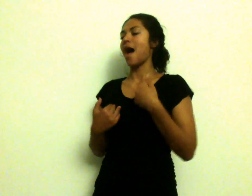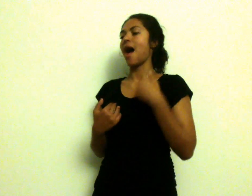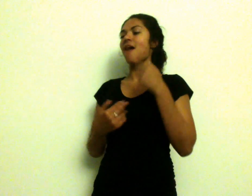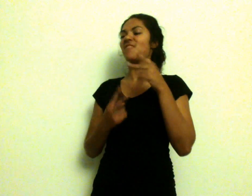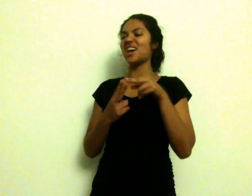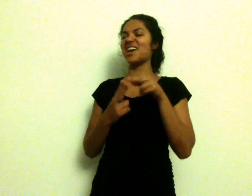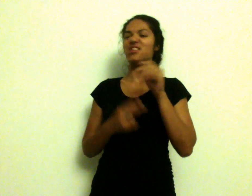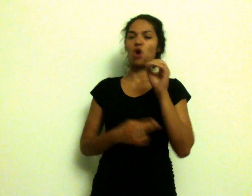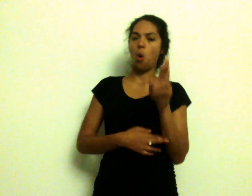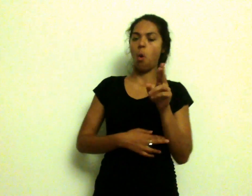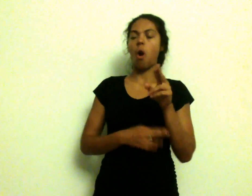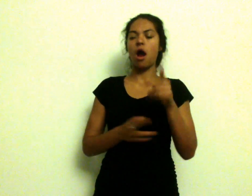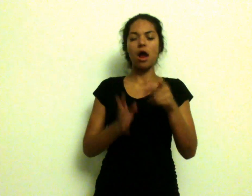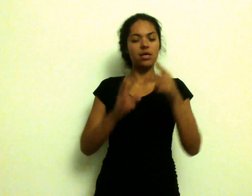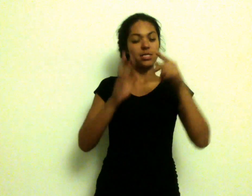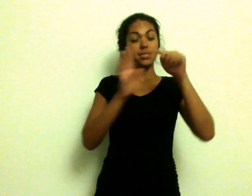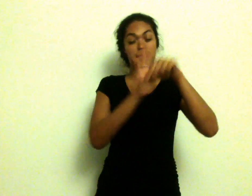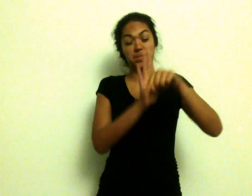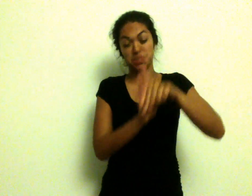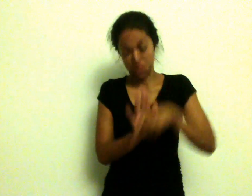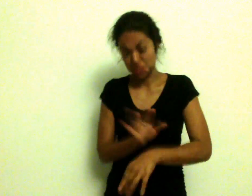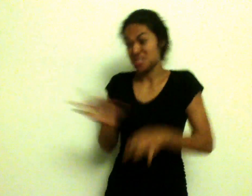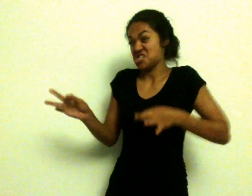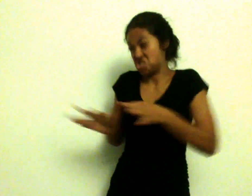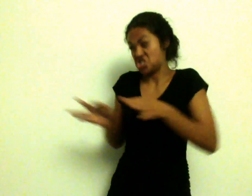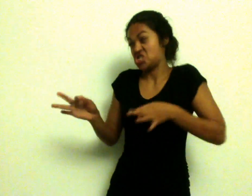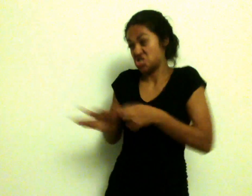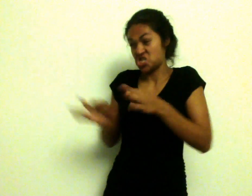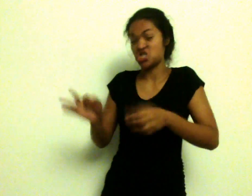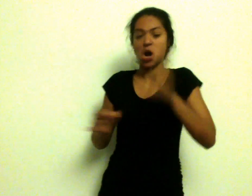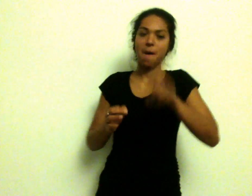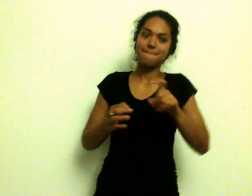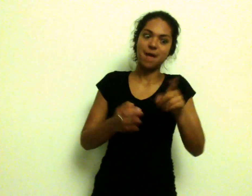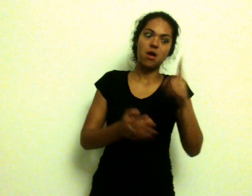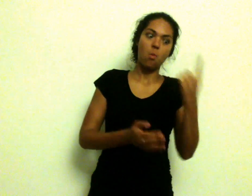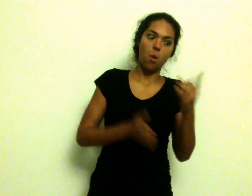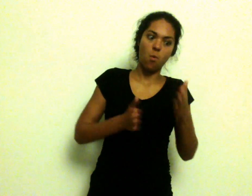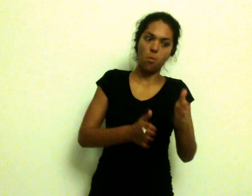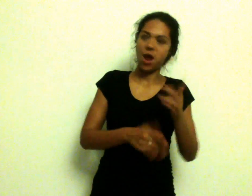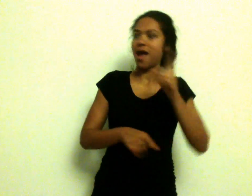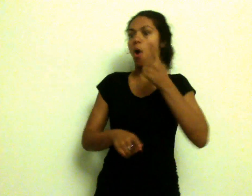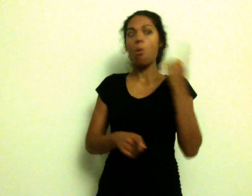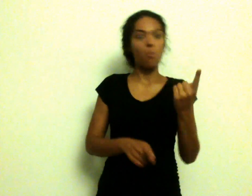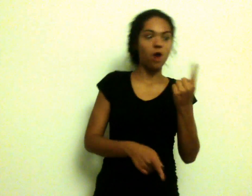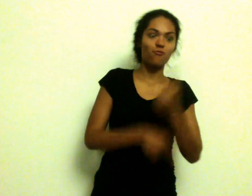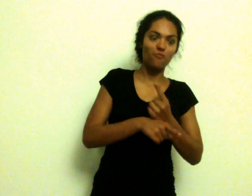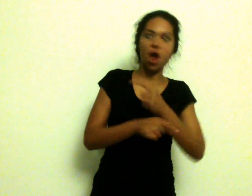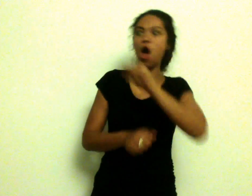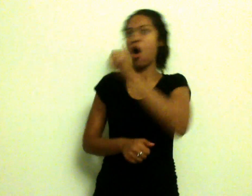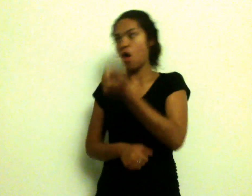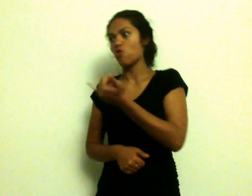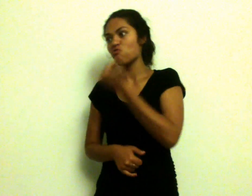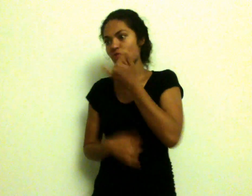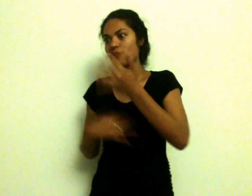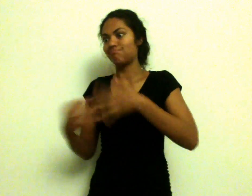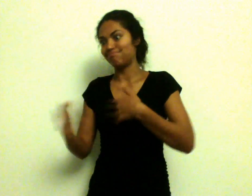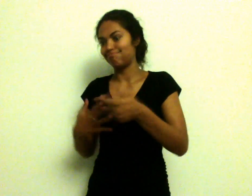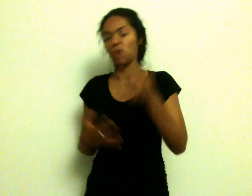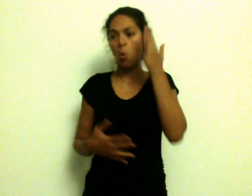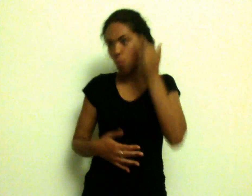either-or functions in its affirmations and its denials and so on, went through the basic laws of logic, law of rational inference and the